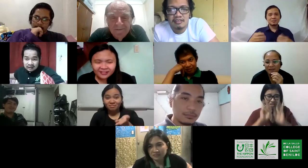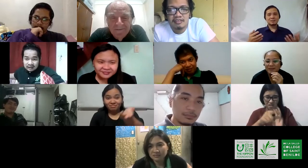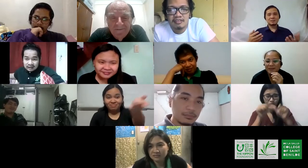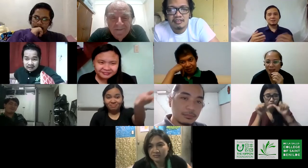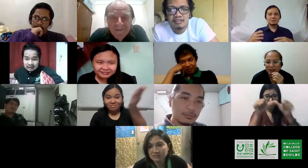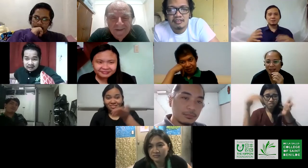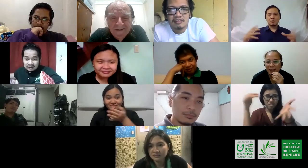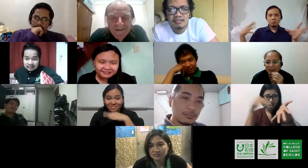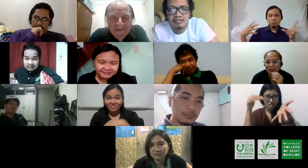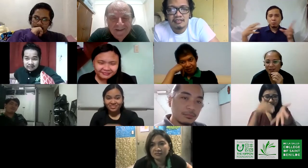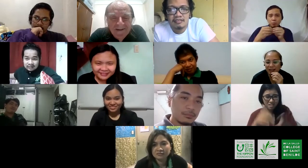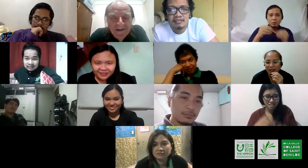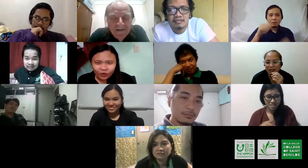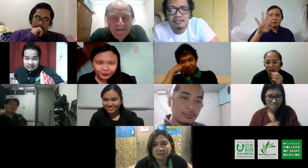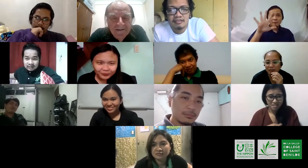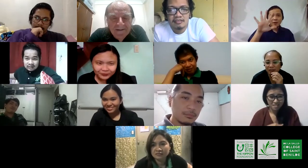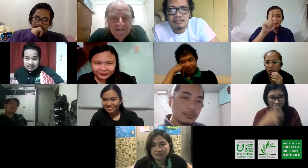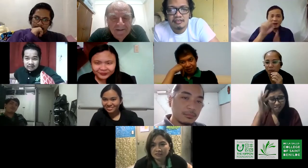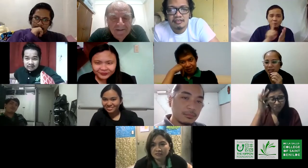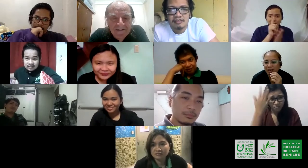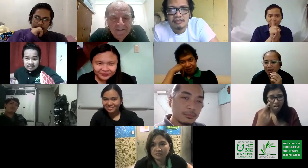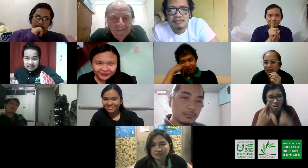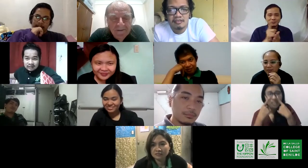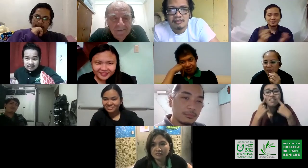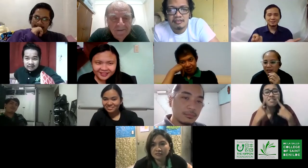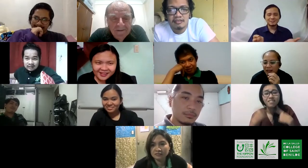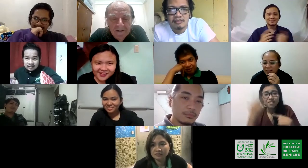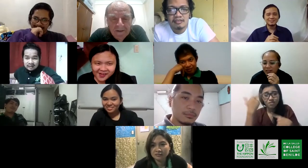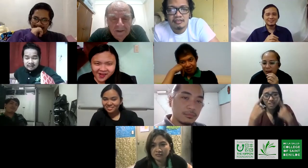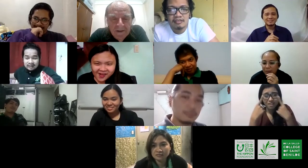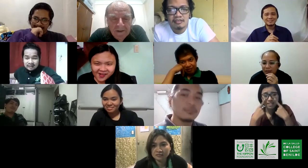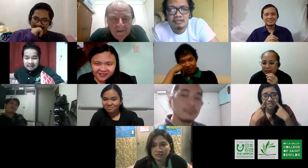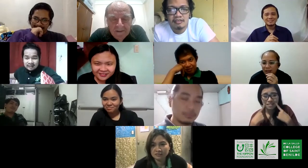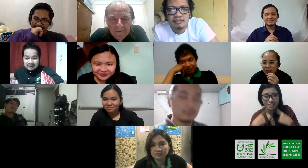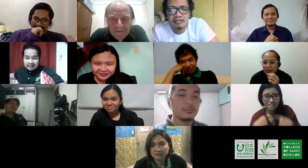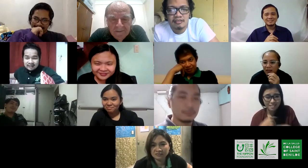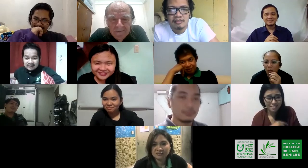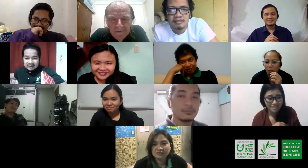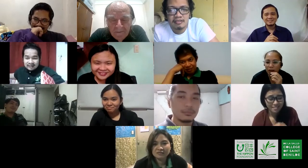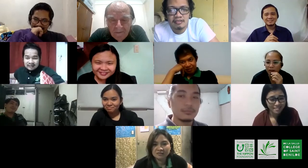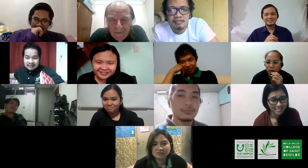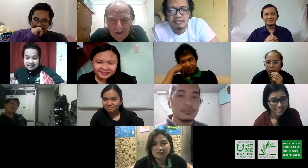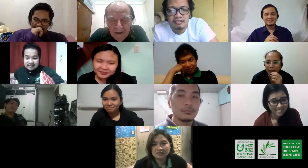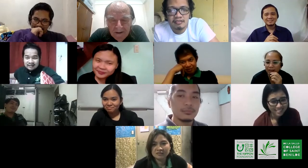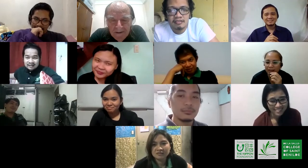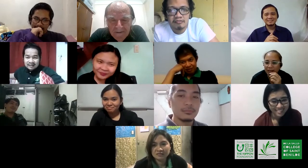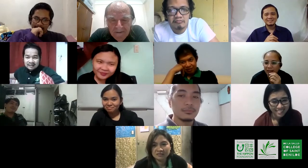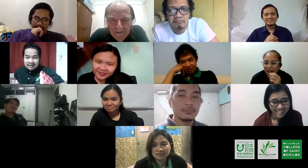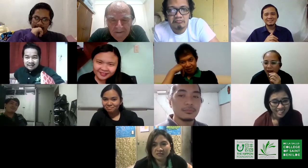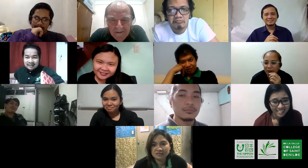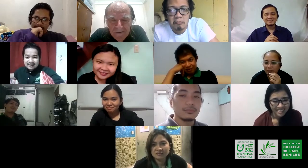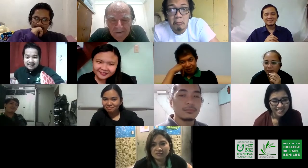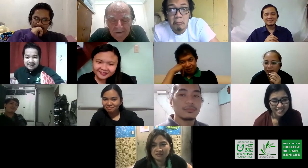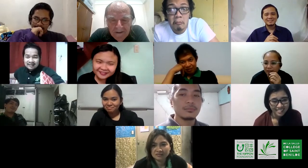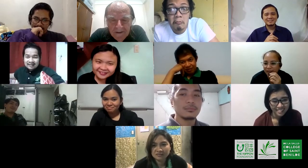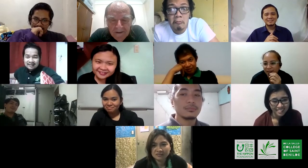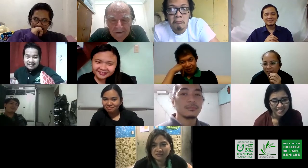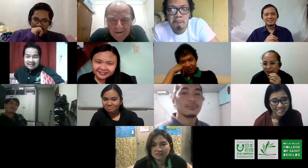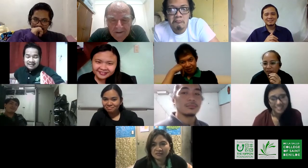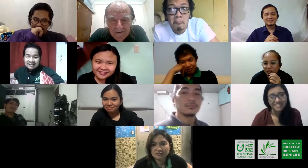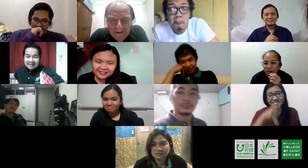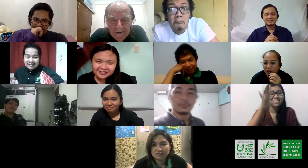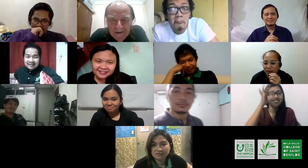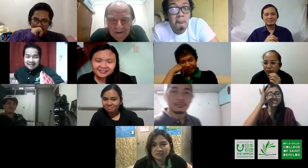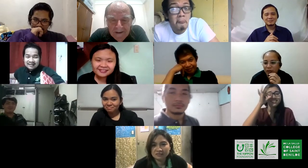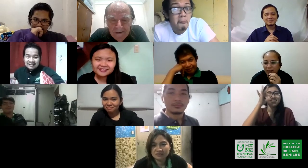class. Sir, Dr. Woody, Yami is saying, why do we end the